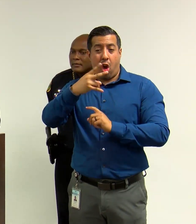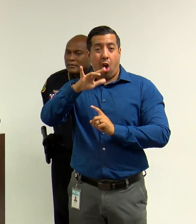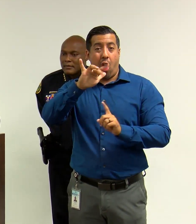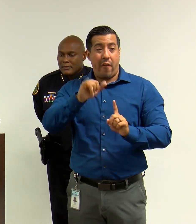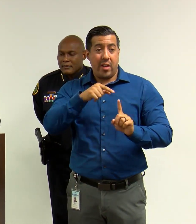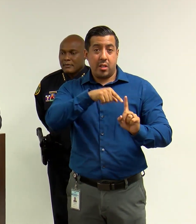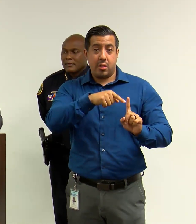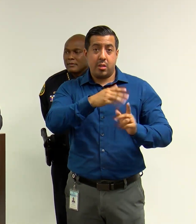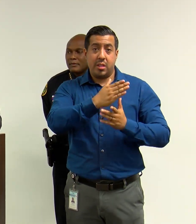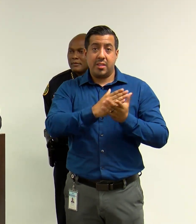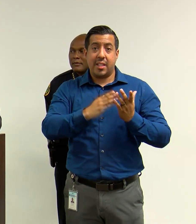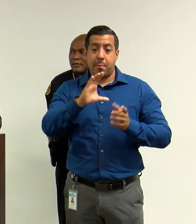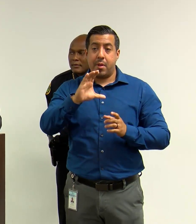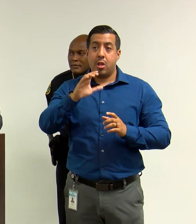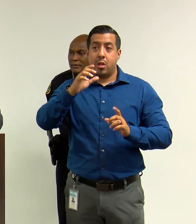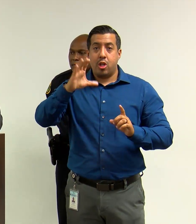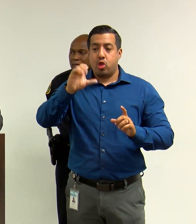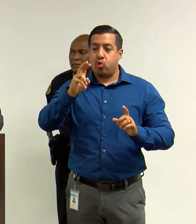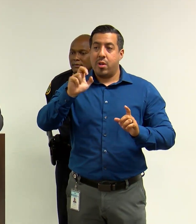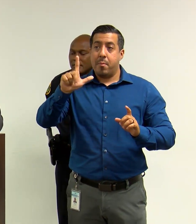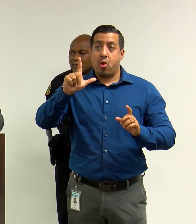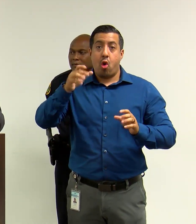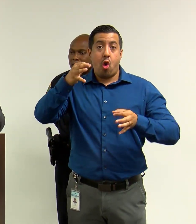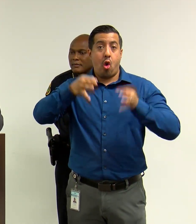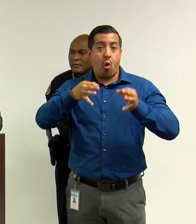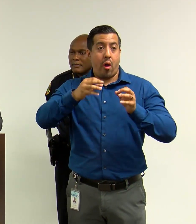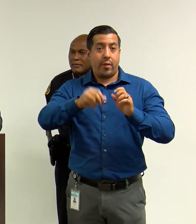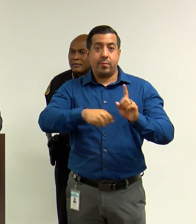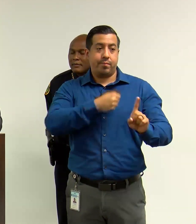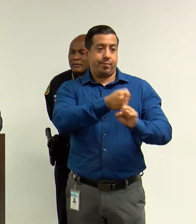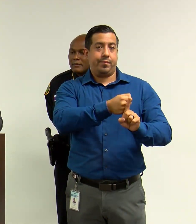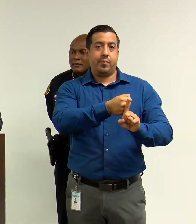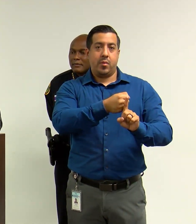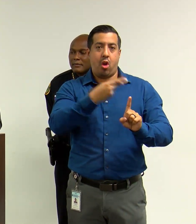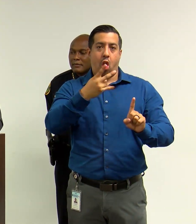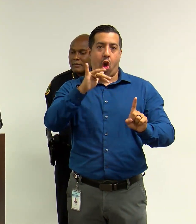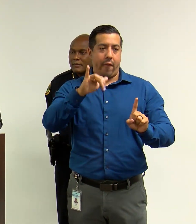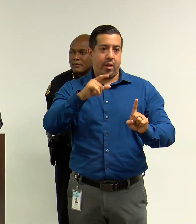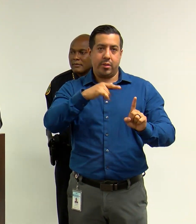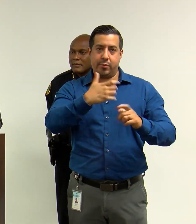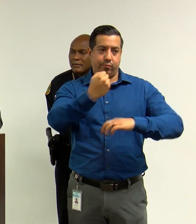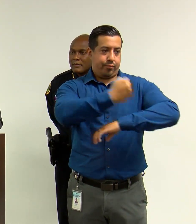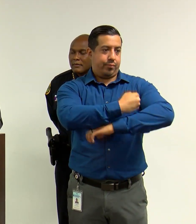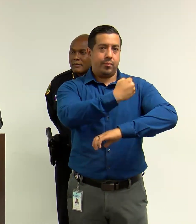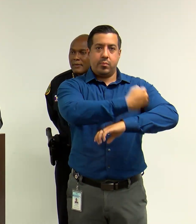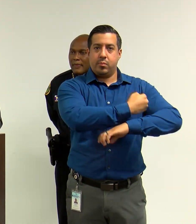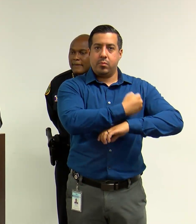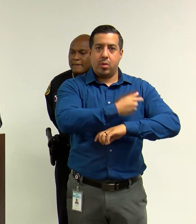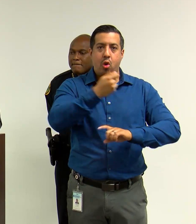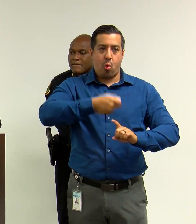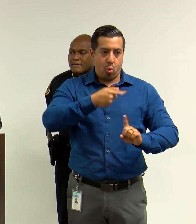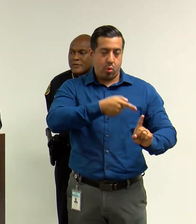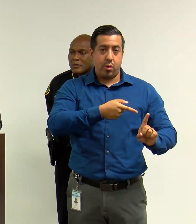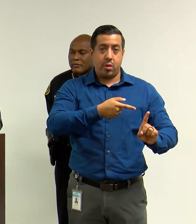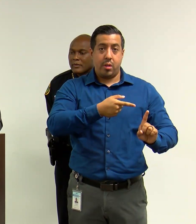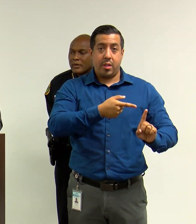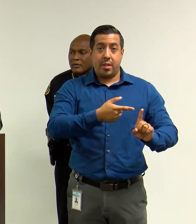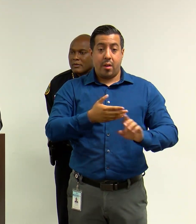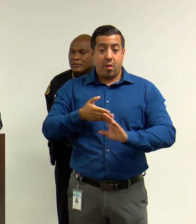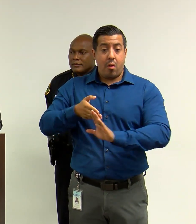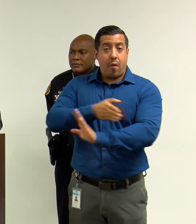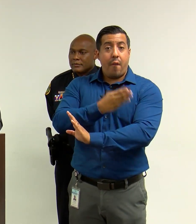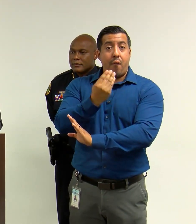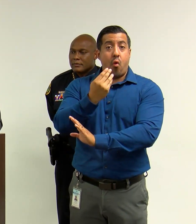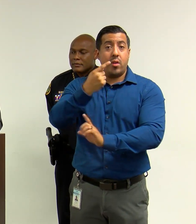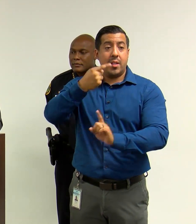our criminal courts were affected by Harvey and literally shut down. And then over the last 14 months,